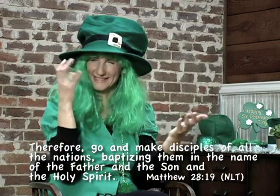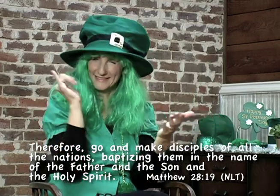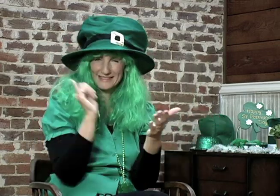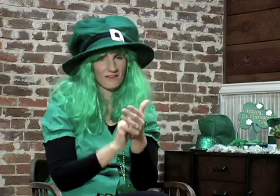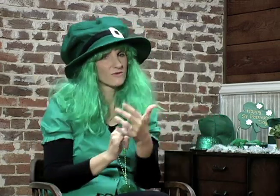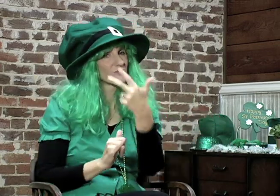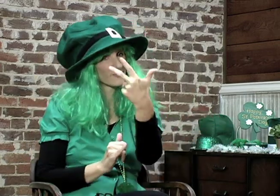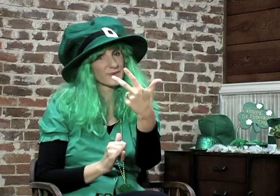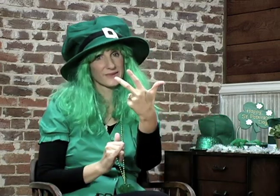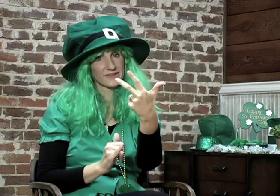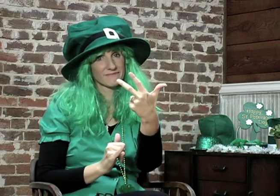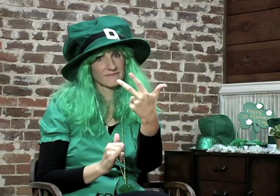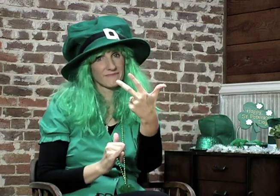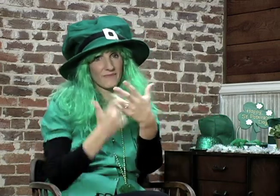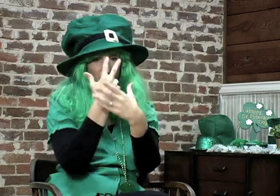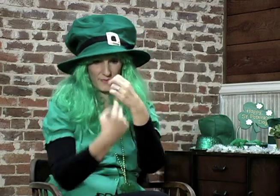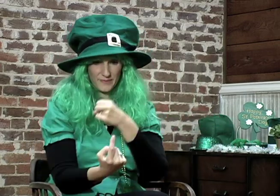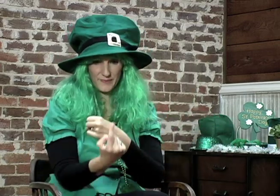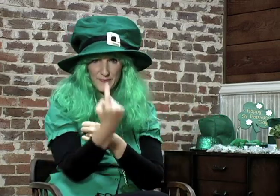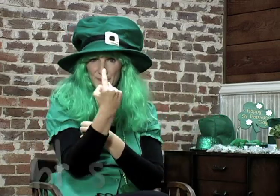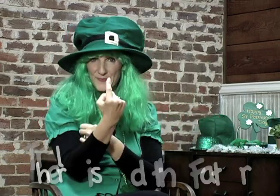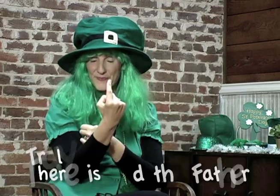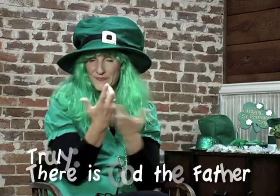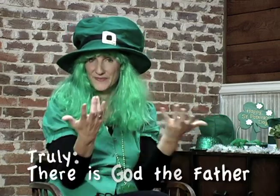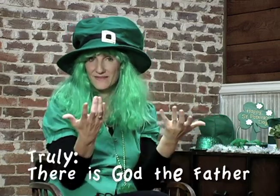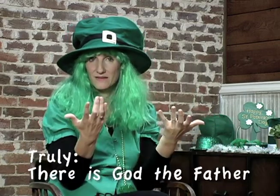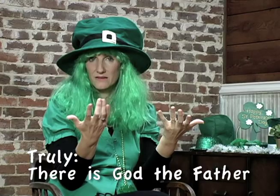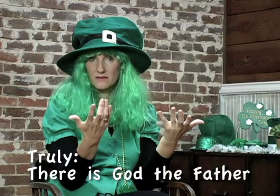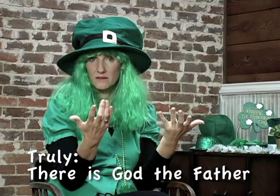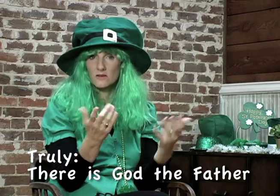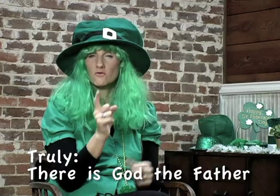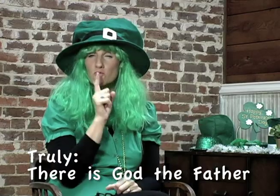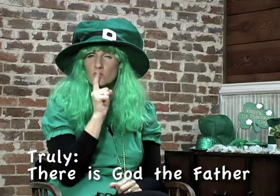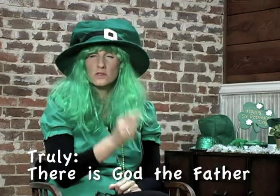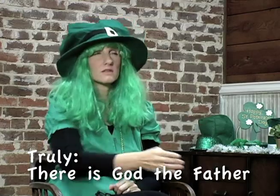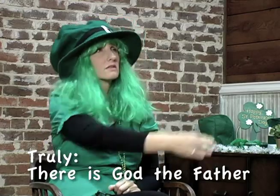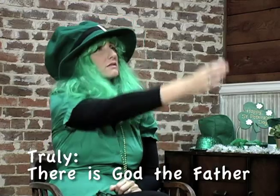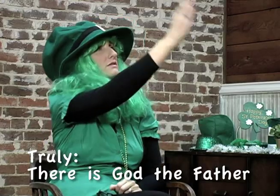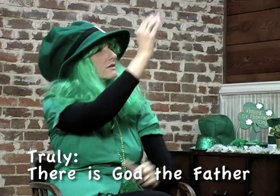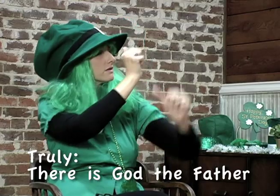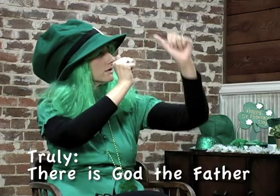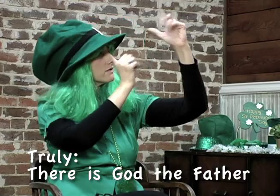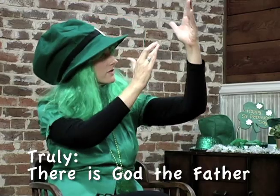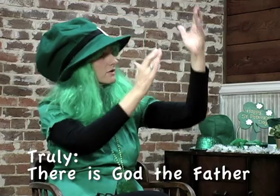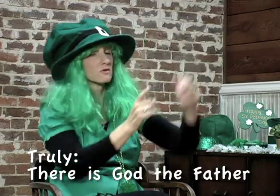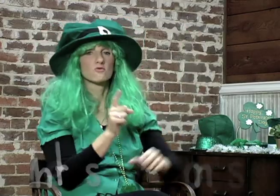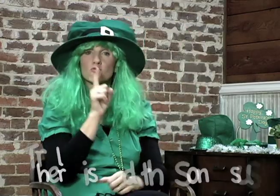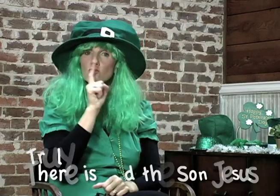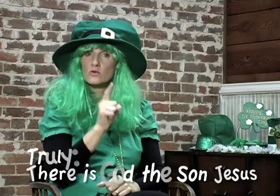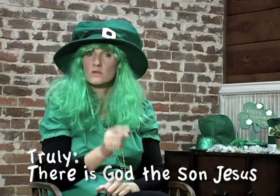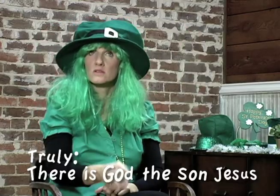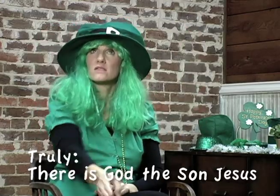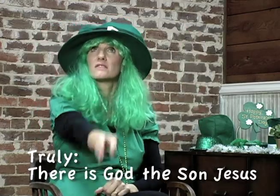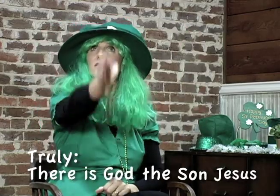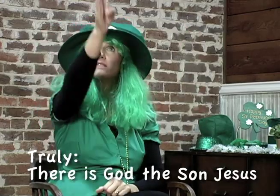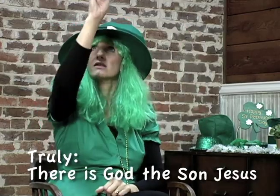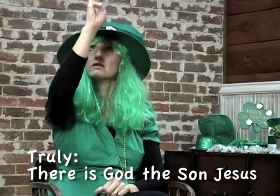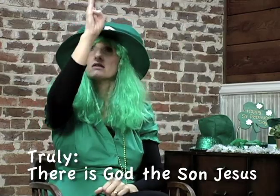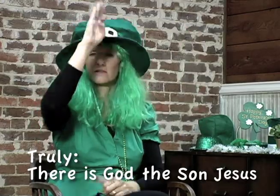You see, truly there are three, but those three are one. Truly, there is God the Father.